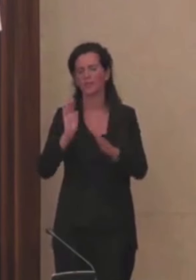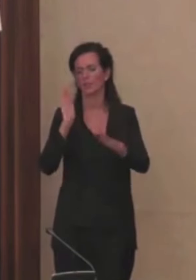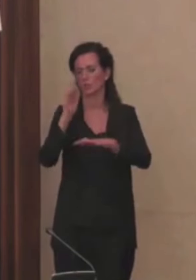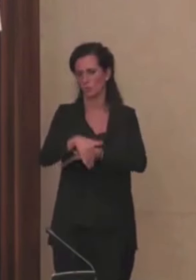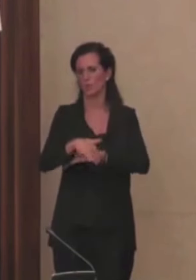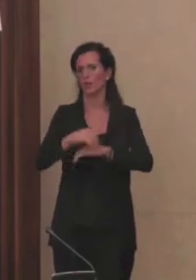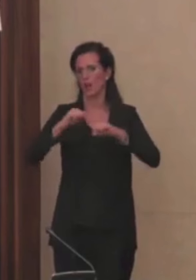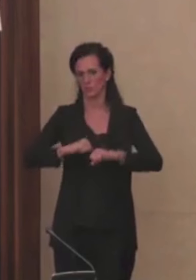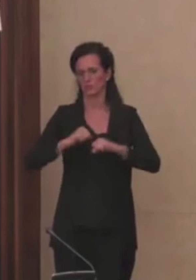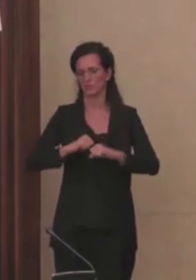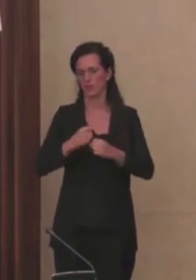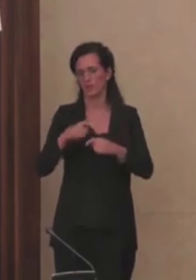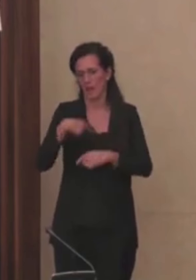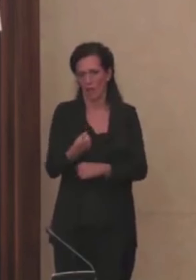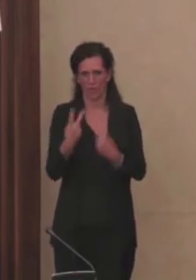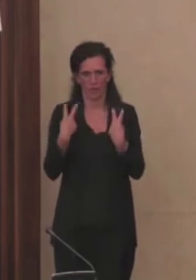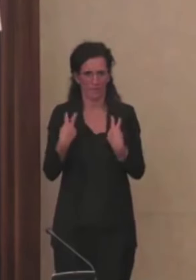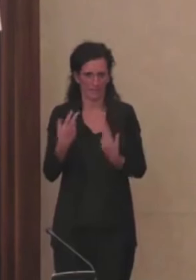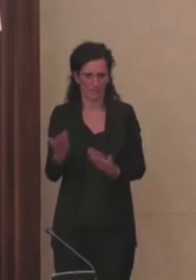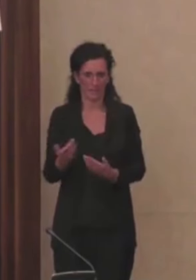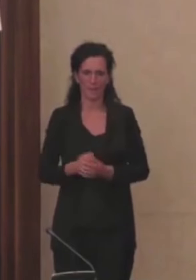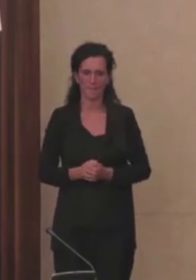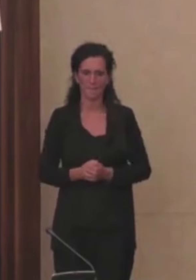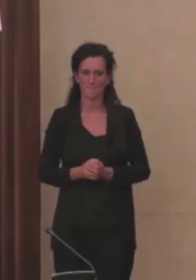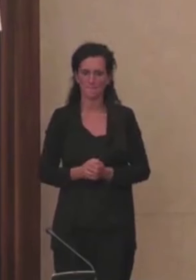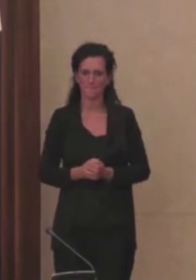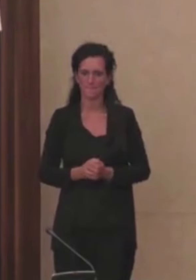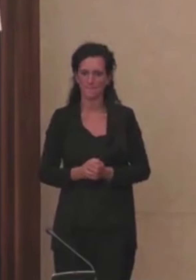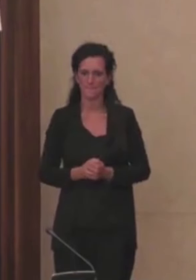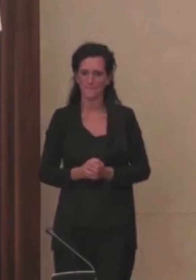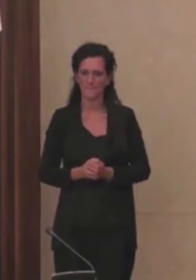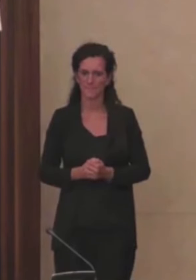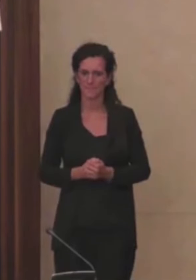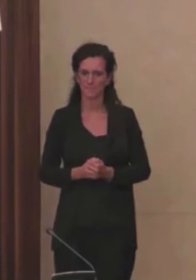completely recovered. She's still alive today.